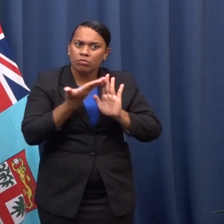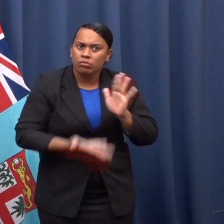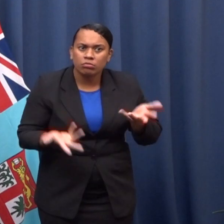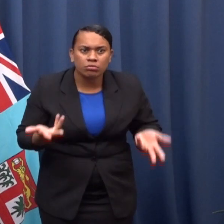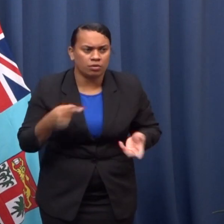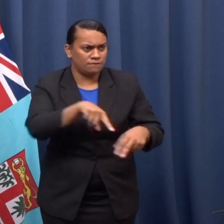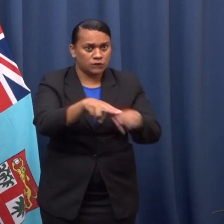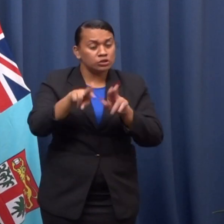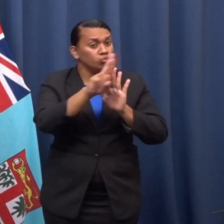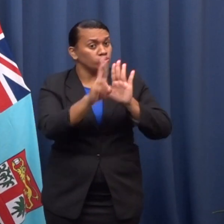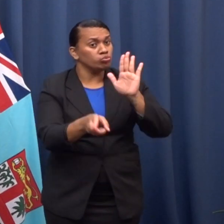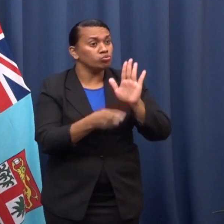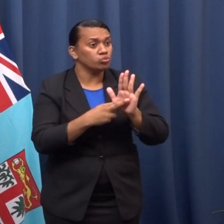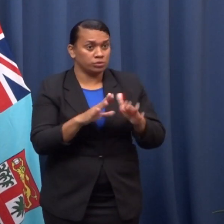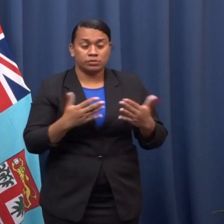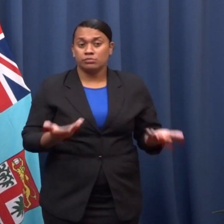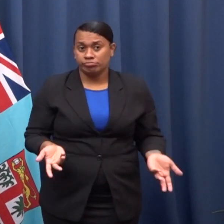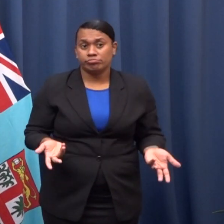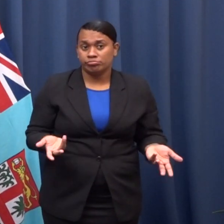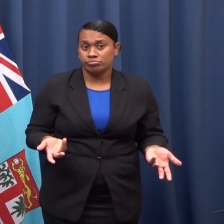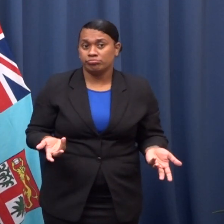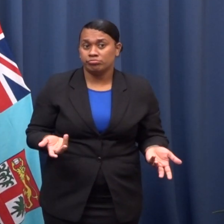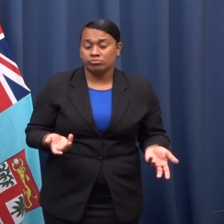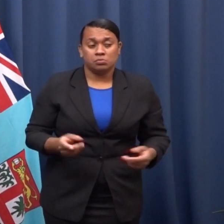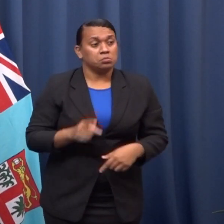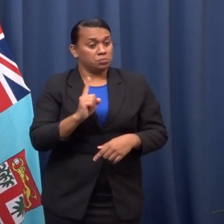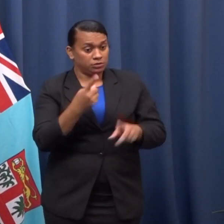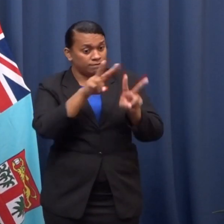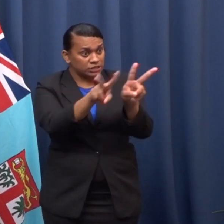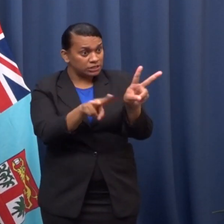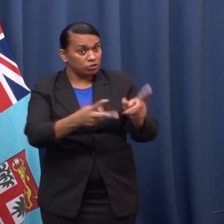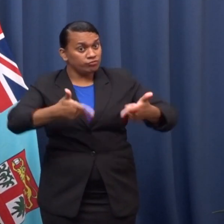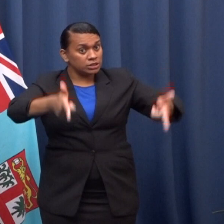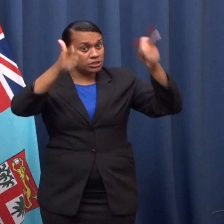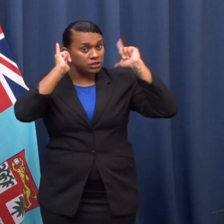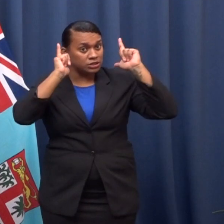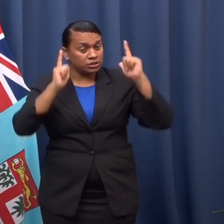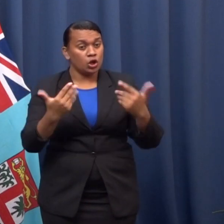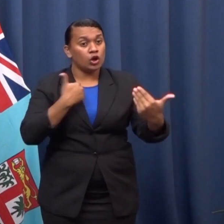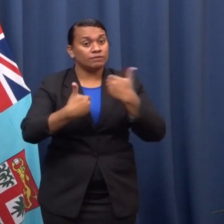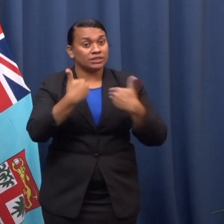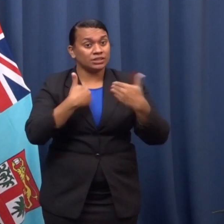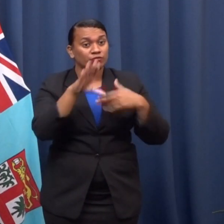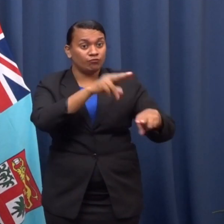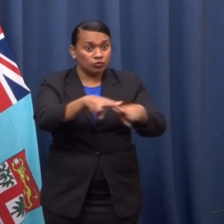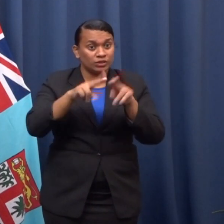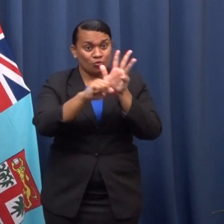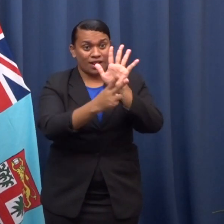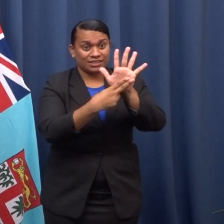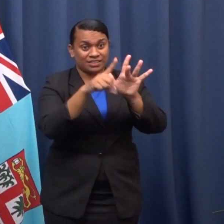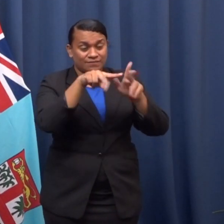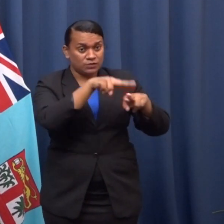in place. In the case of the Vice Chancellor of University of Fiji, we have taken in the driver. We'll